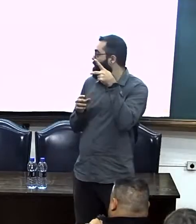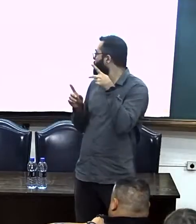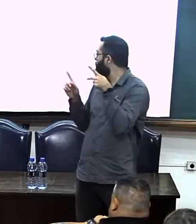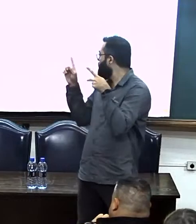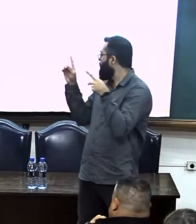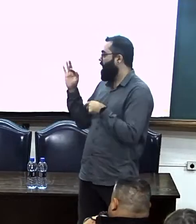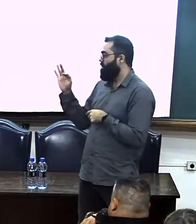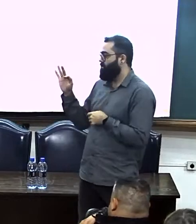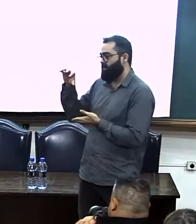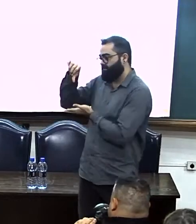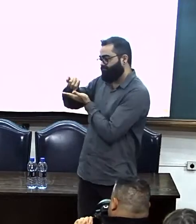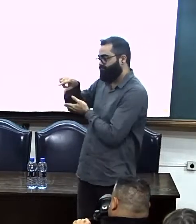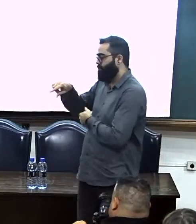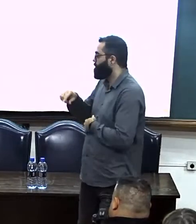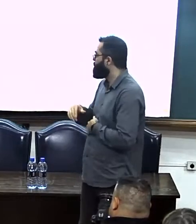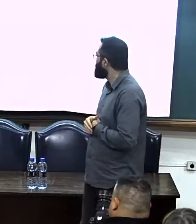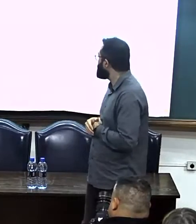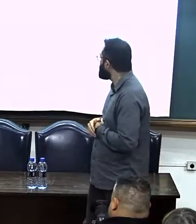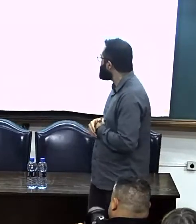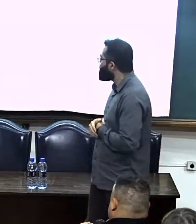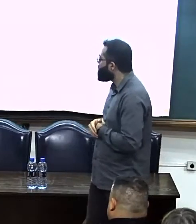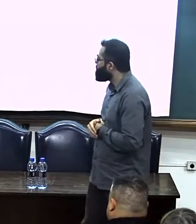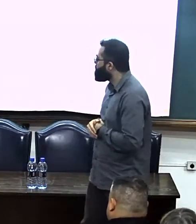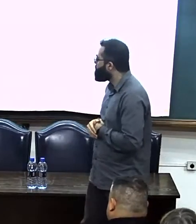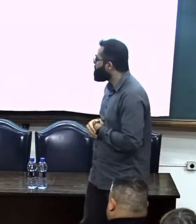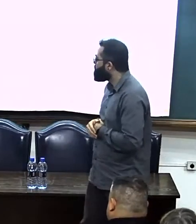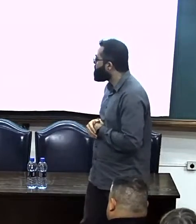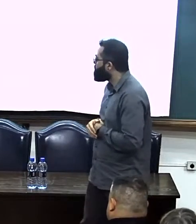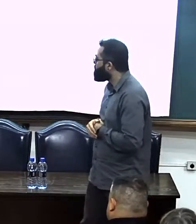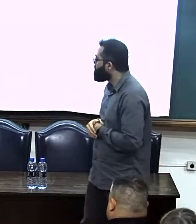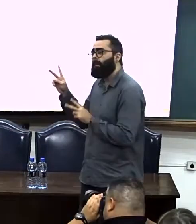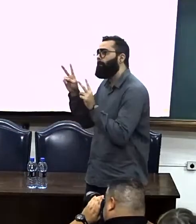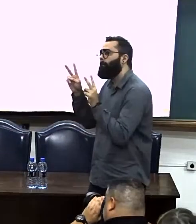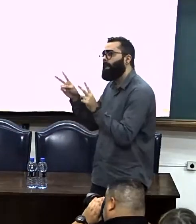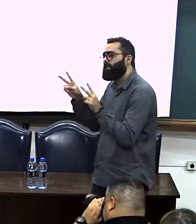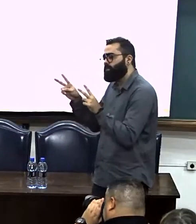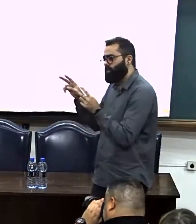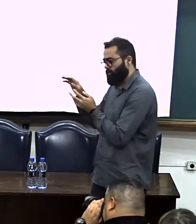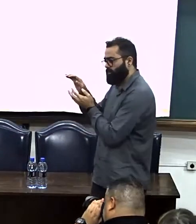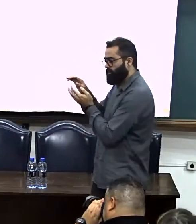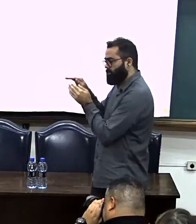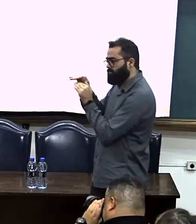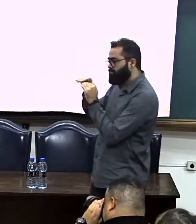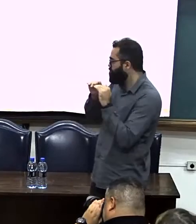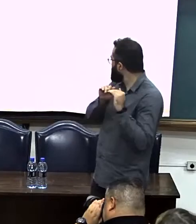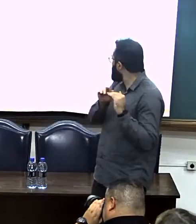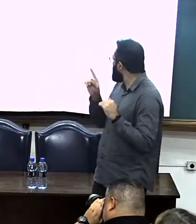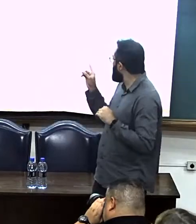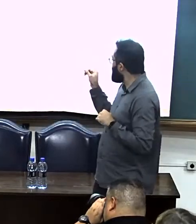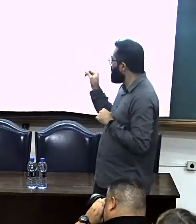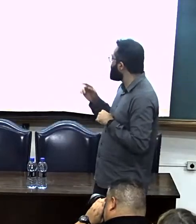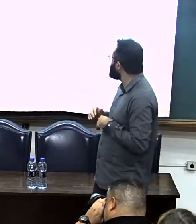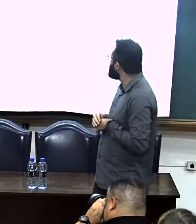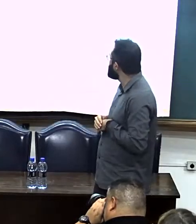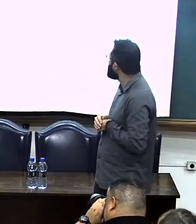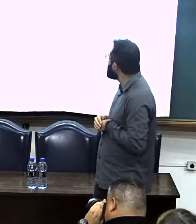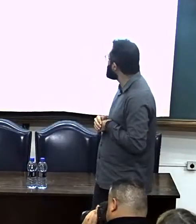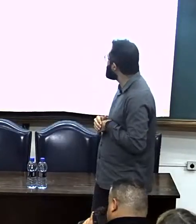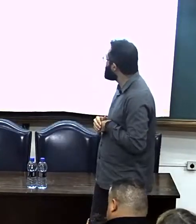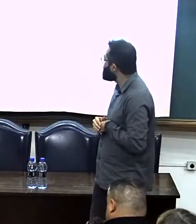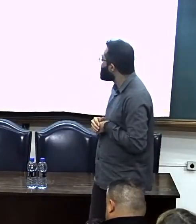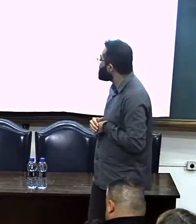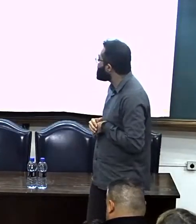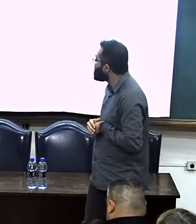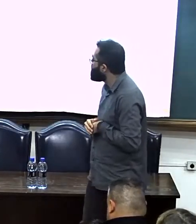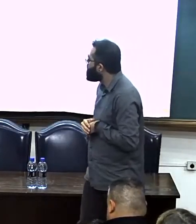And I like to think of, so this is the same pattern, and now we can look at the metrical grid, and I